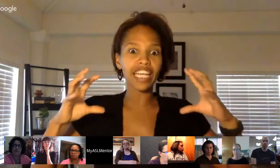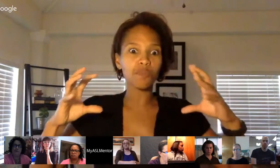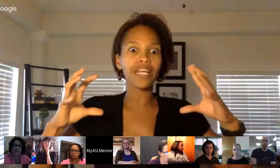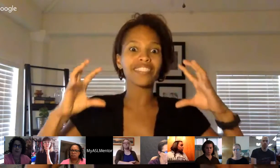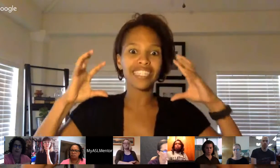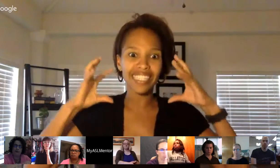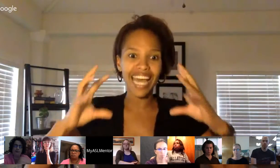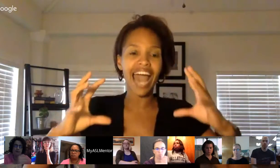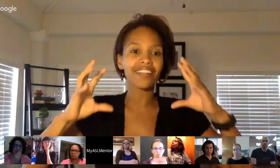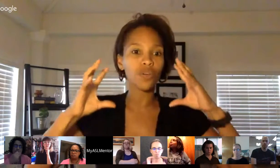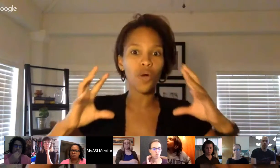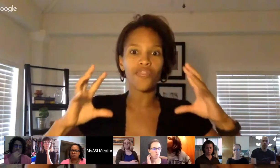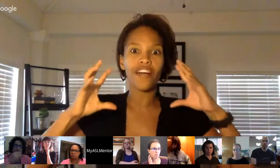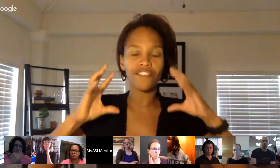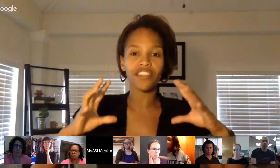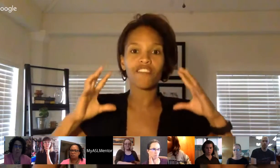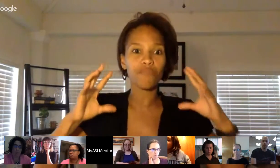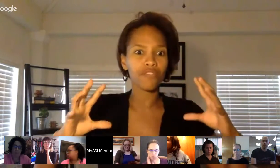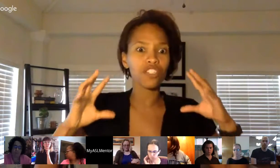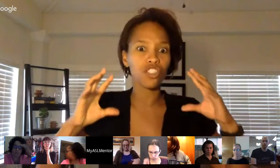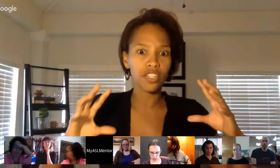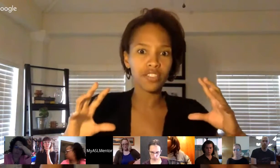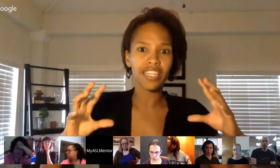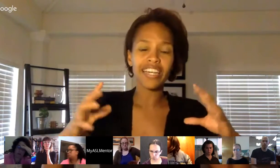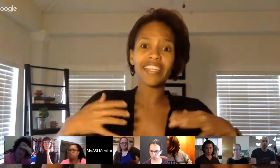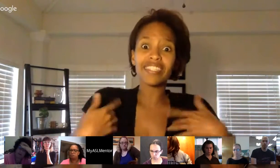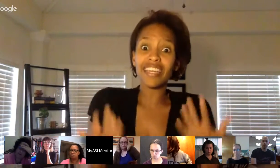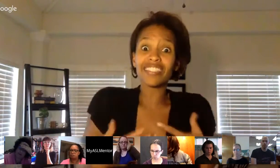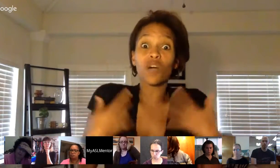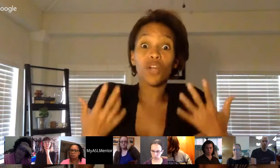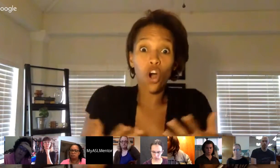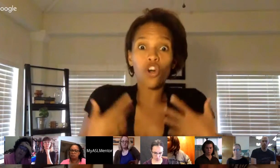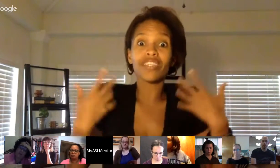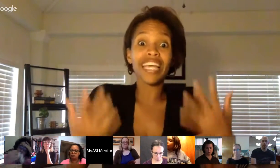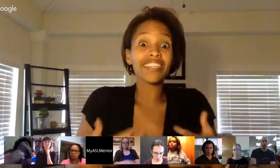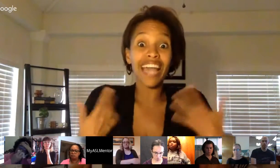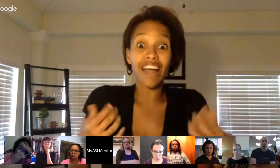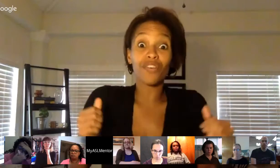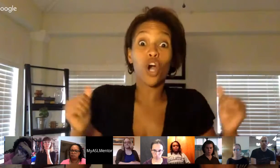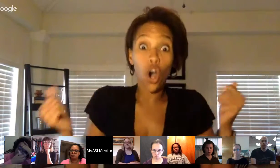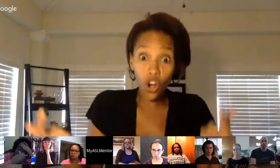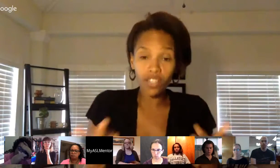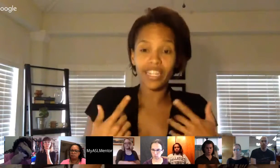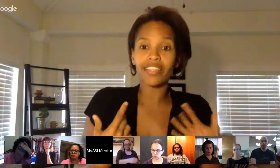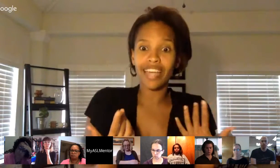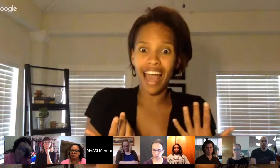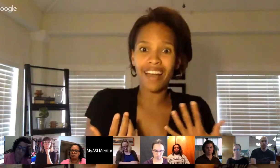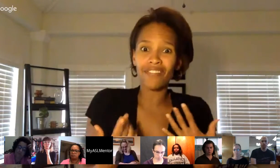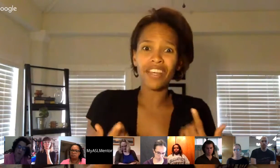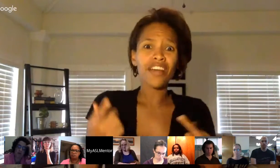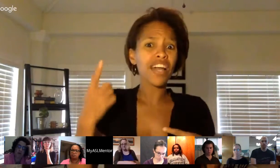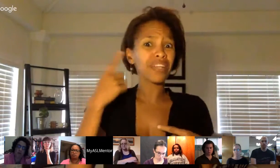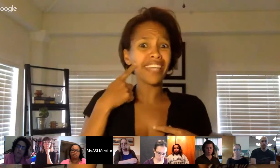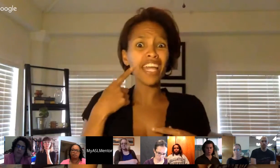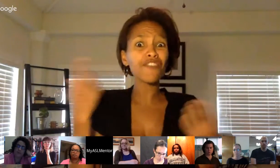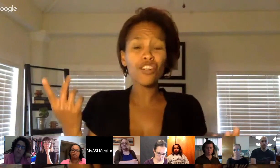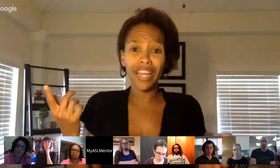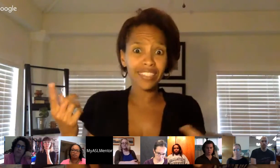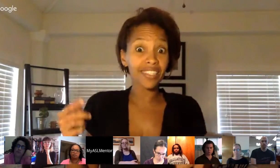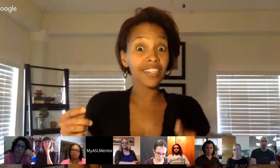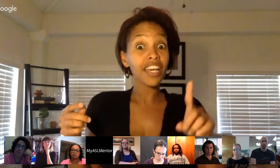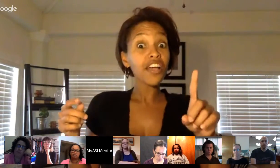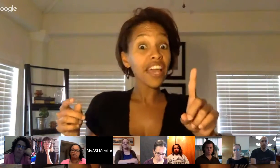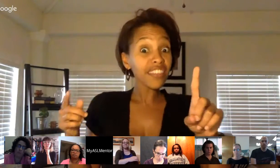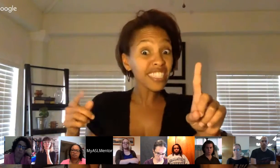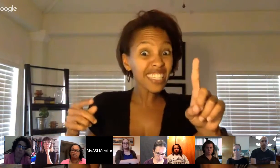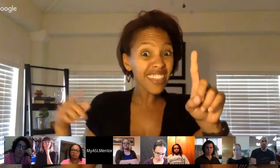really explains exactly what that feeling of privilege is. These things that we all innately have, that we take for